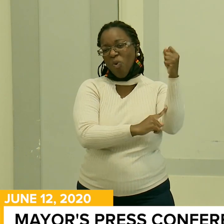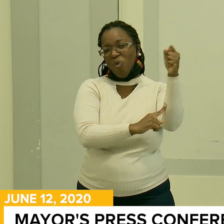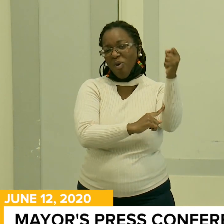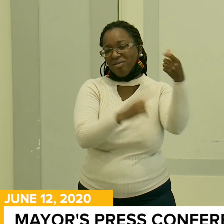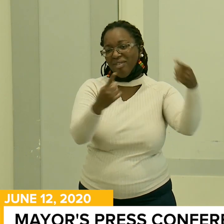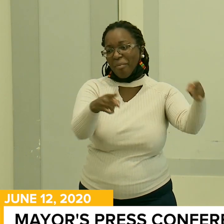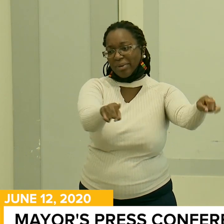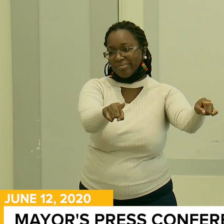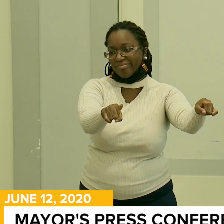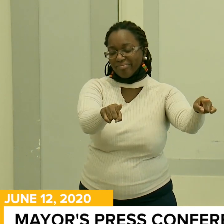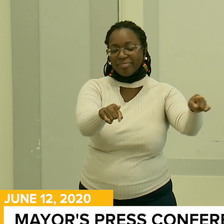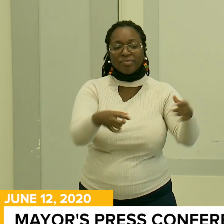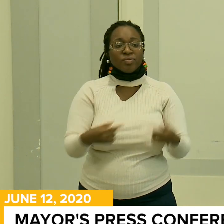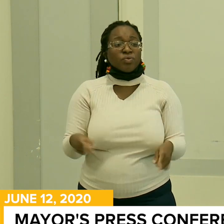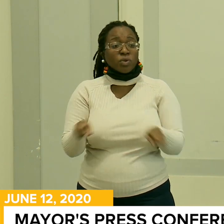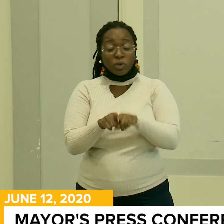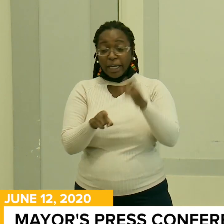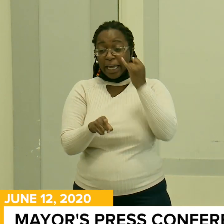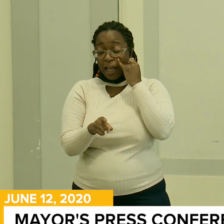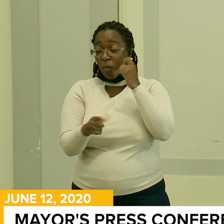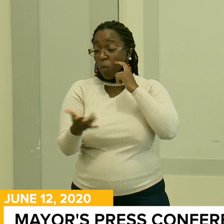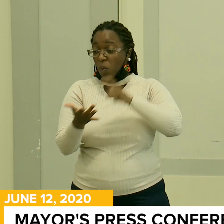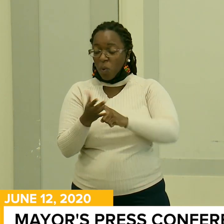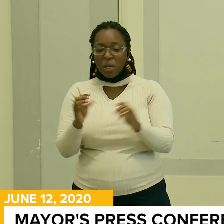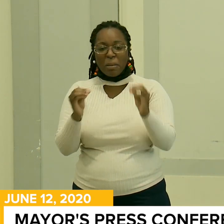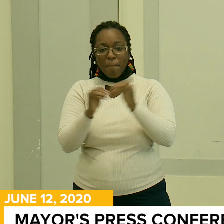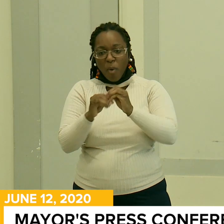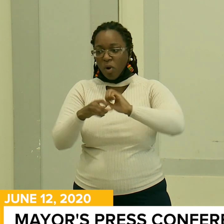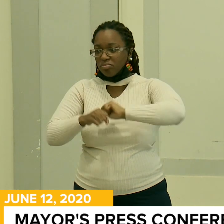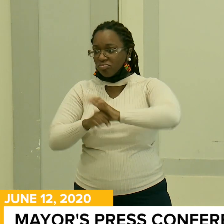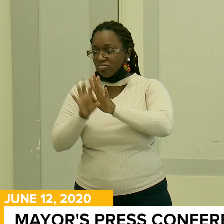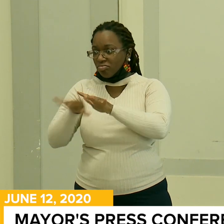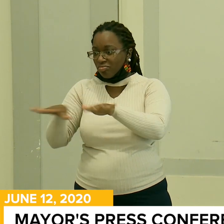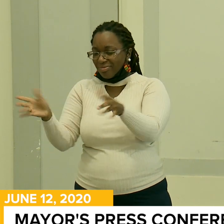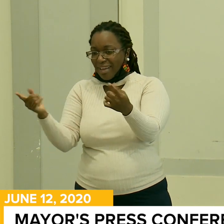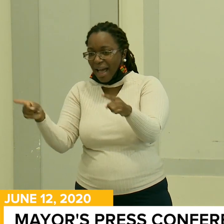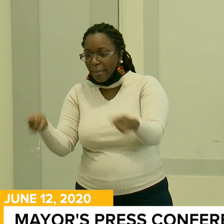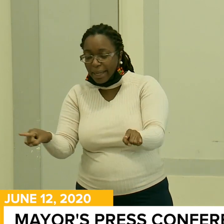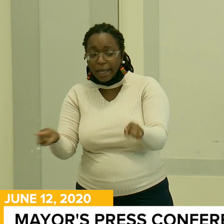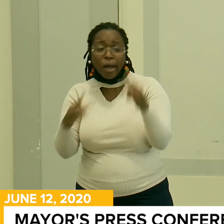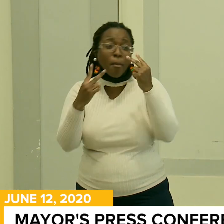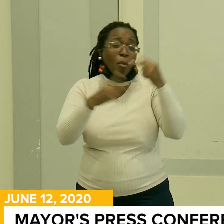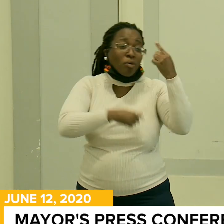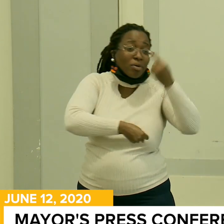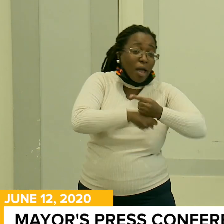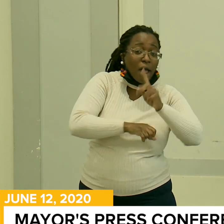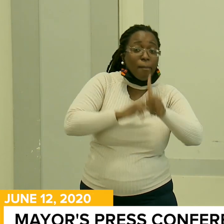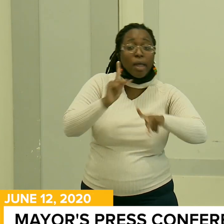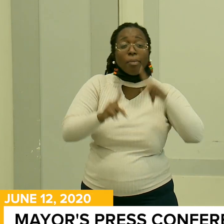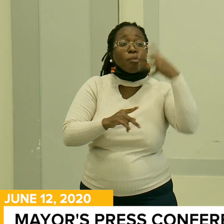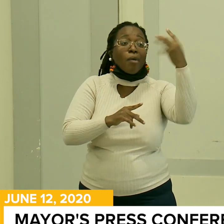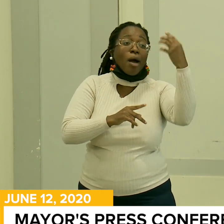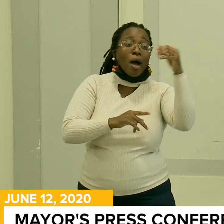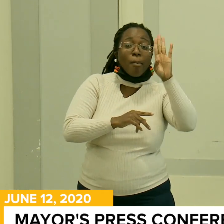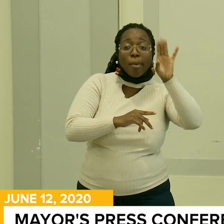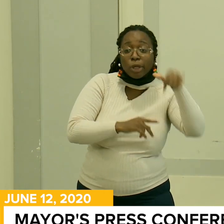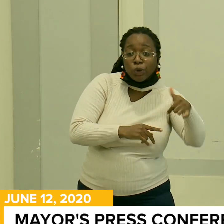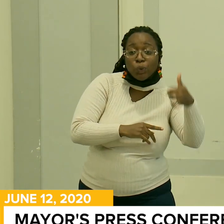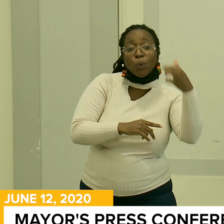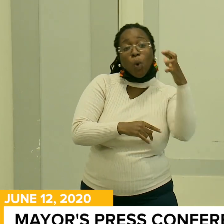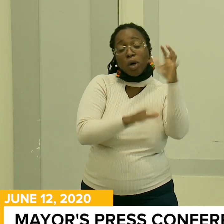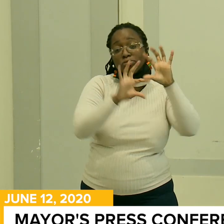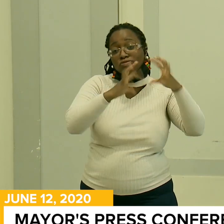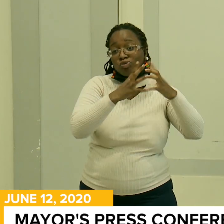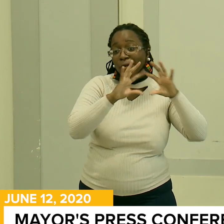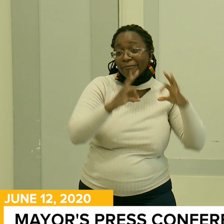vein, if there was a spike of new COVID-19 cases because people had cookouts on Memorial Day with their extended family and friends, or drove to Ocean City and went